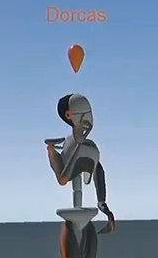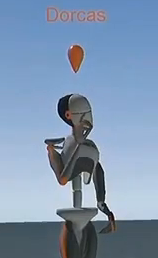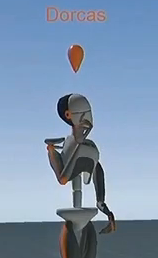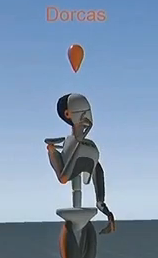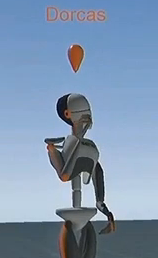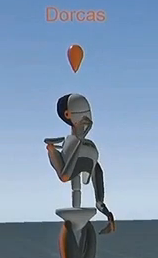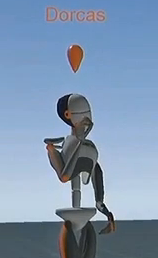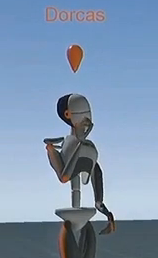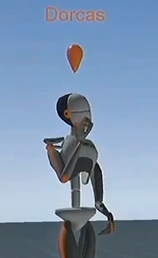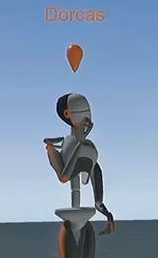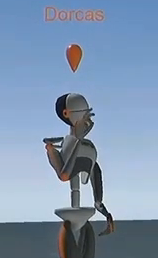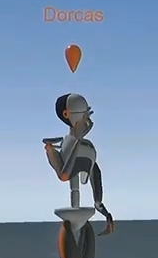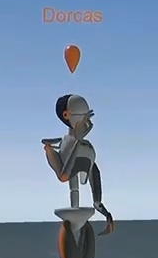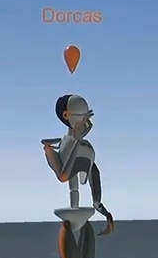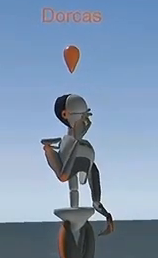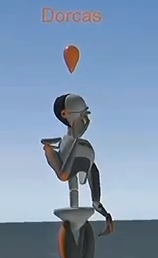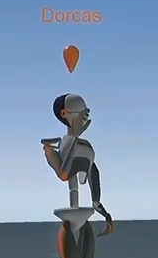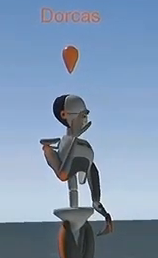version that we have.